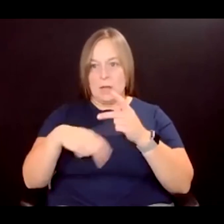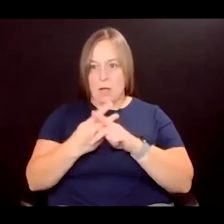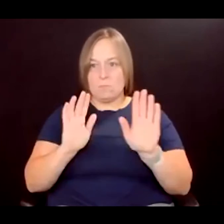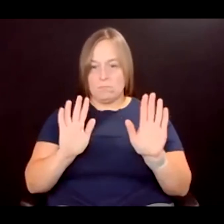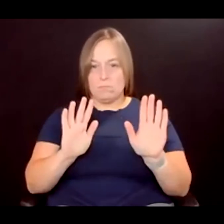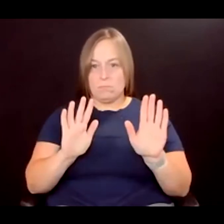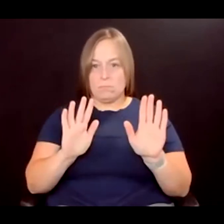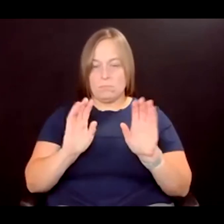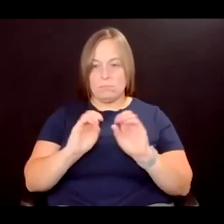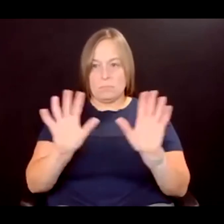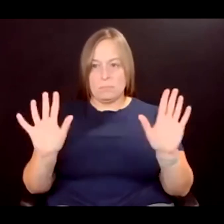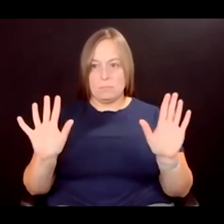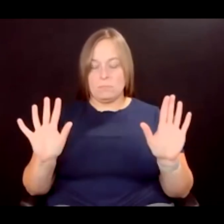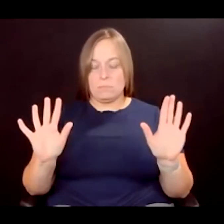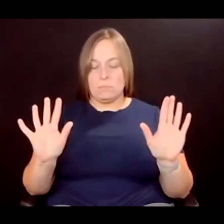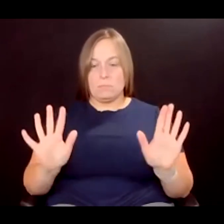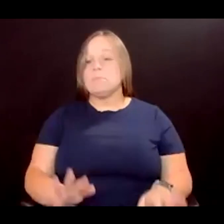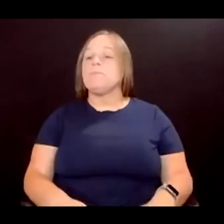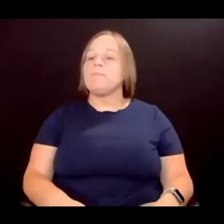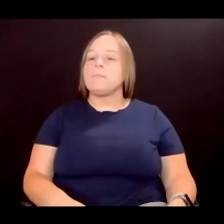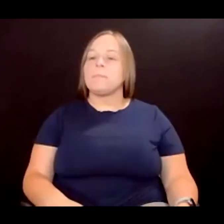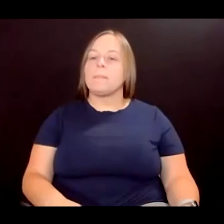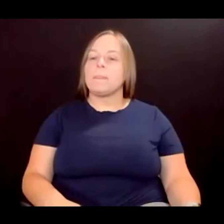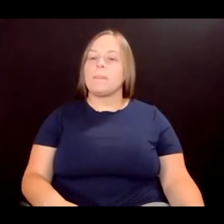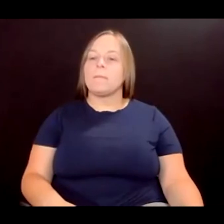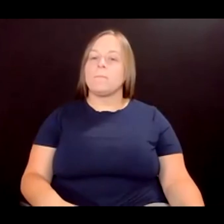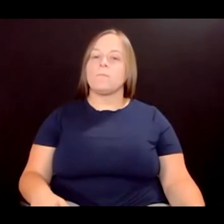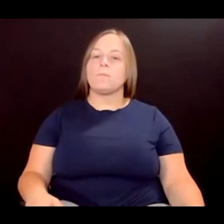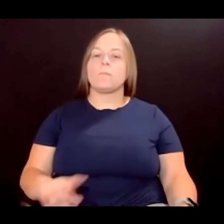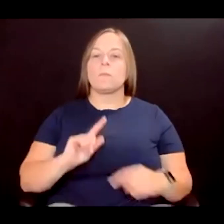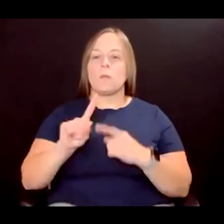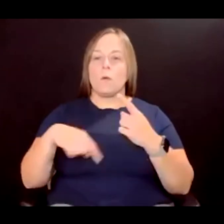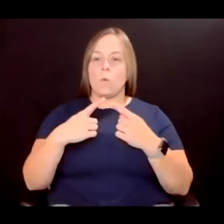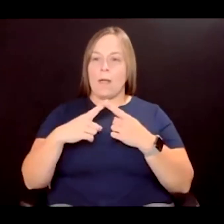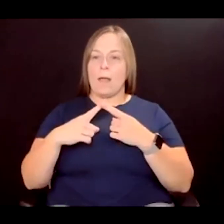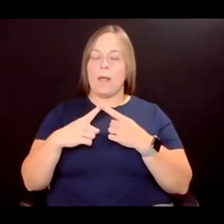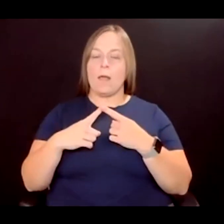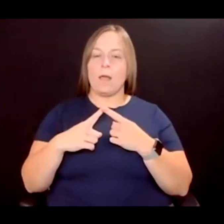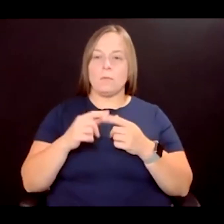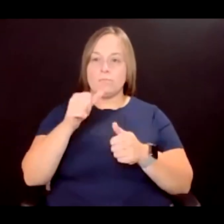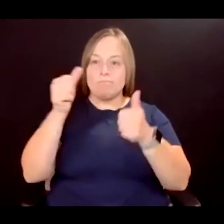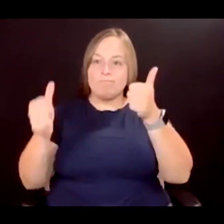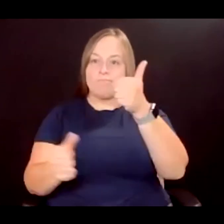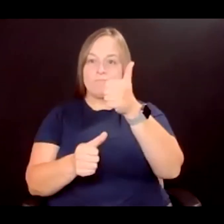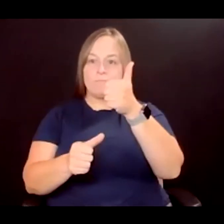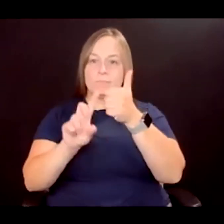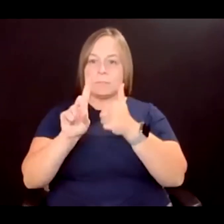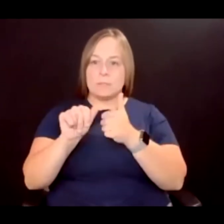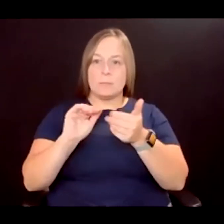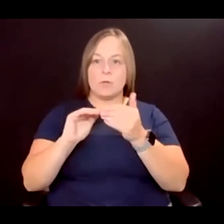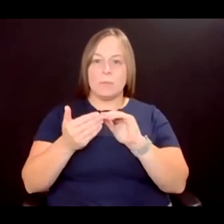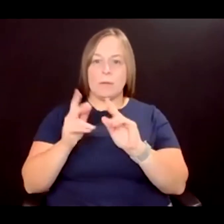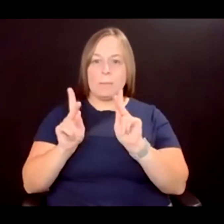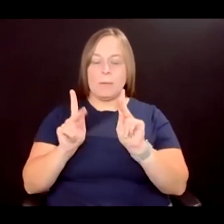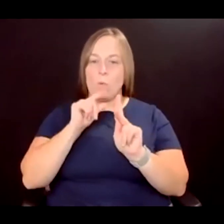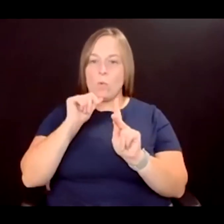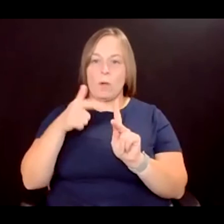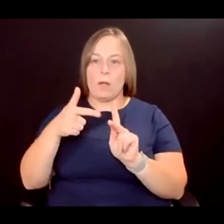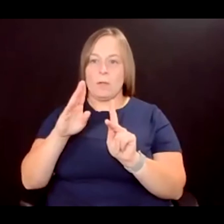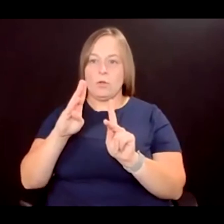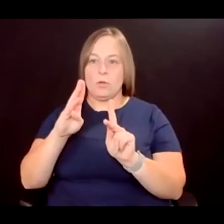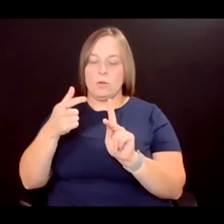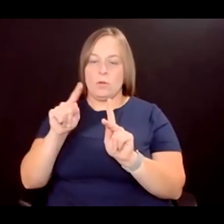regards one of the things in social media, which of course isn't a scientific sample, but one